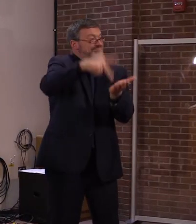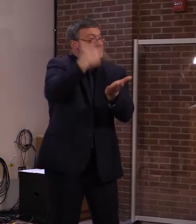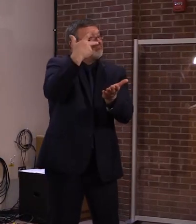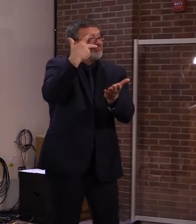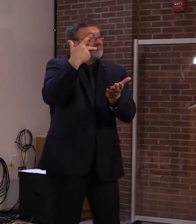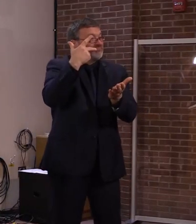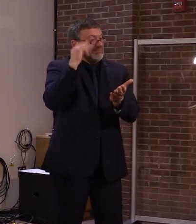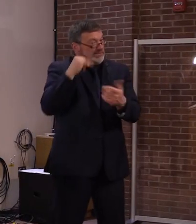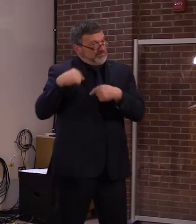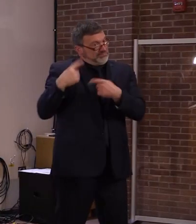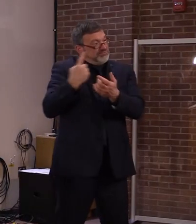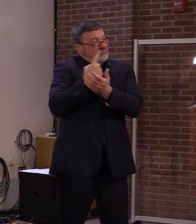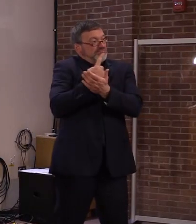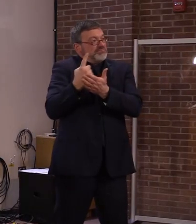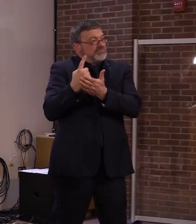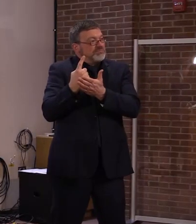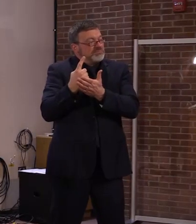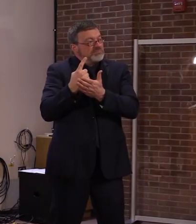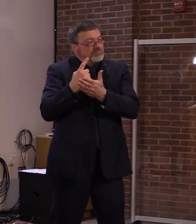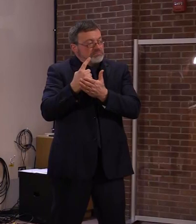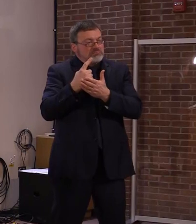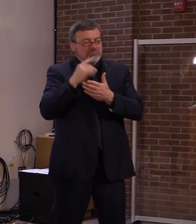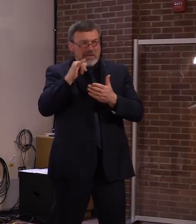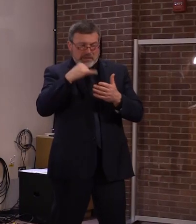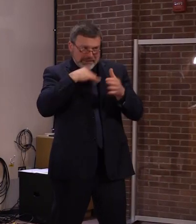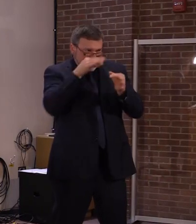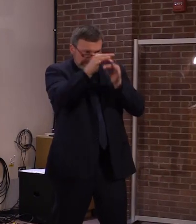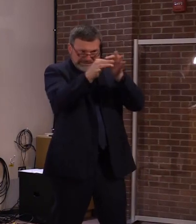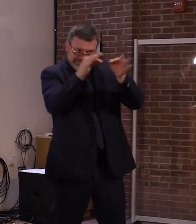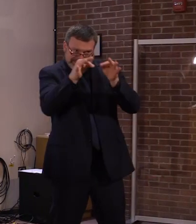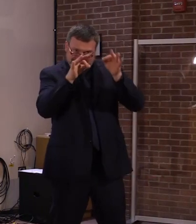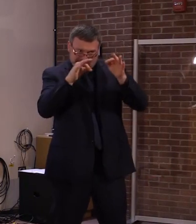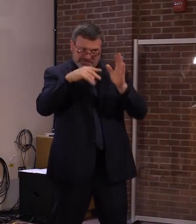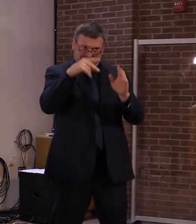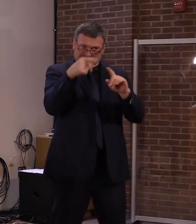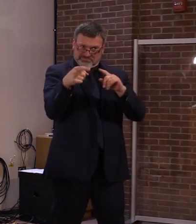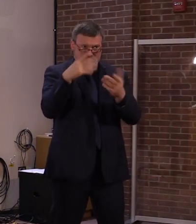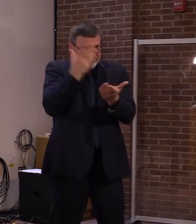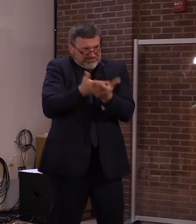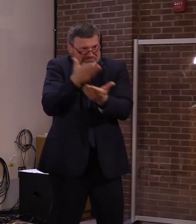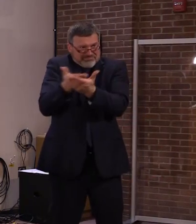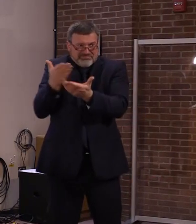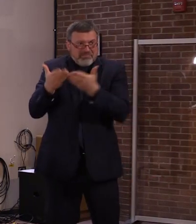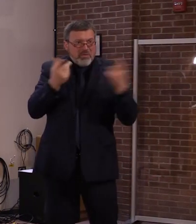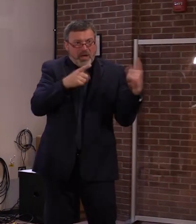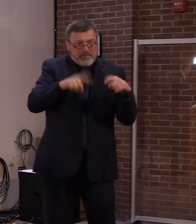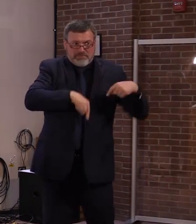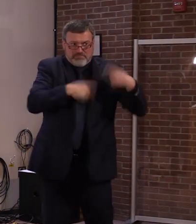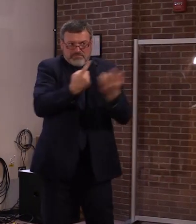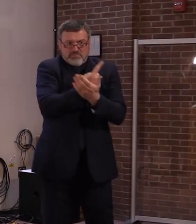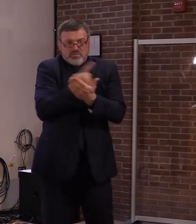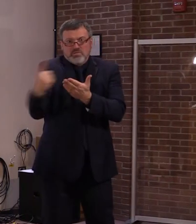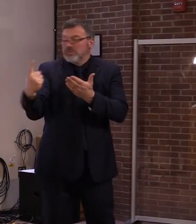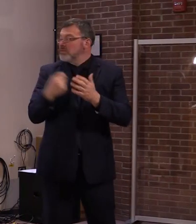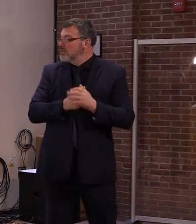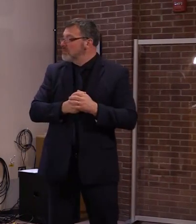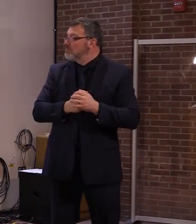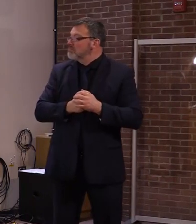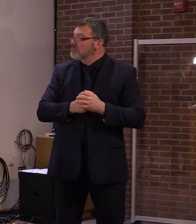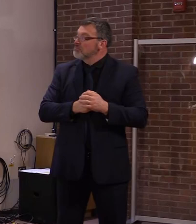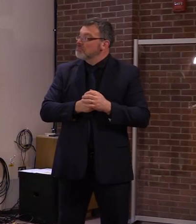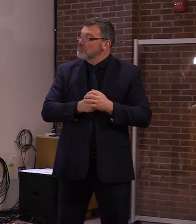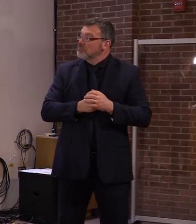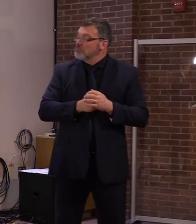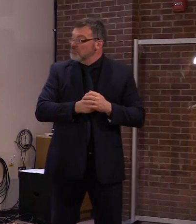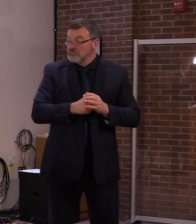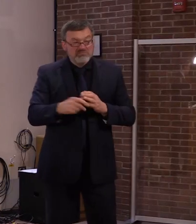we'll show that in a minute when we look at our hospitalizations. But looking at the next slide, another similarity that we want to look at in our